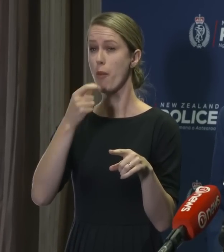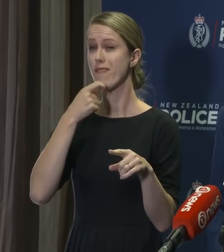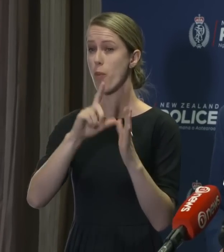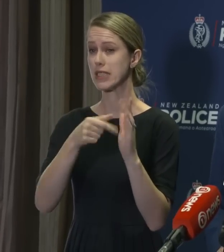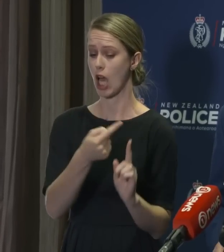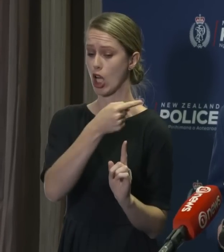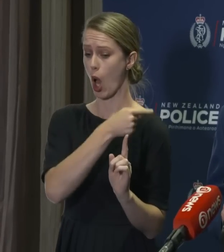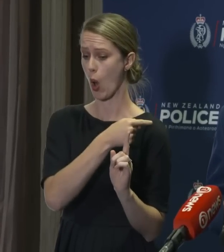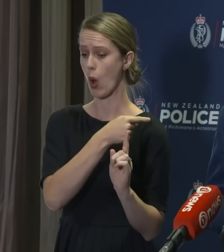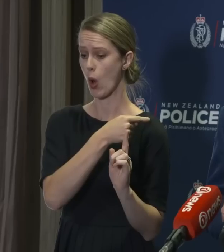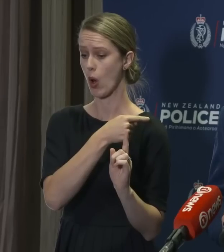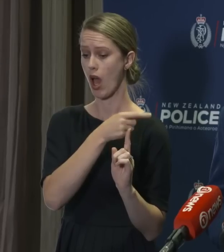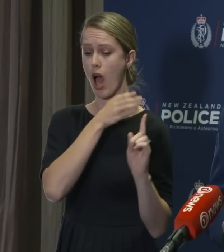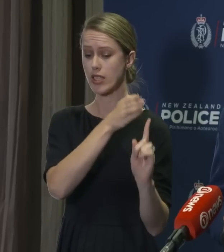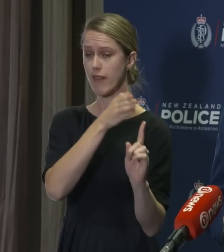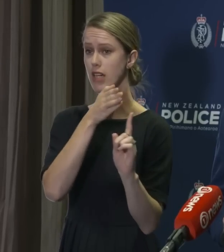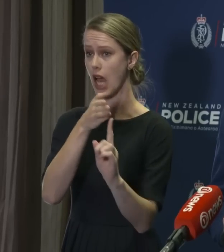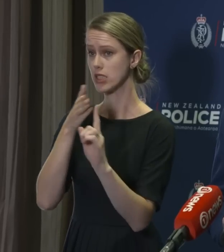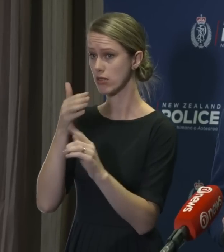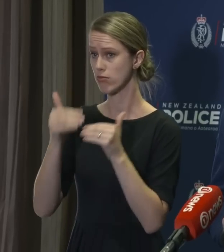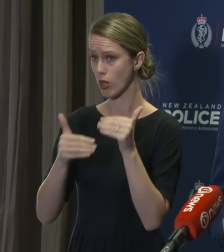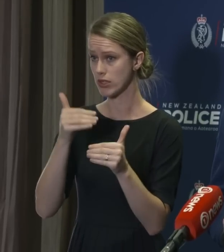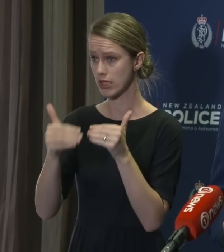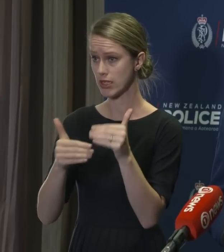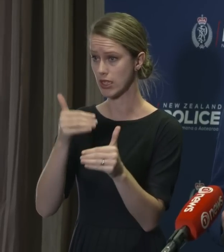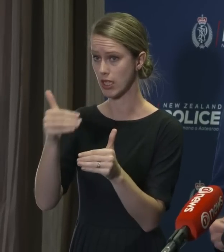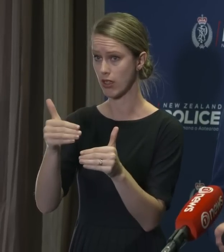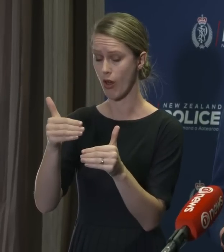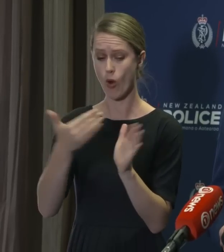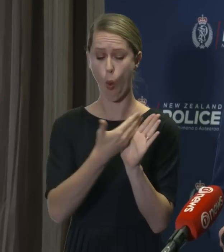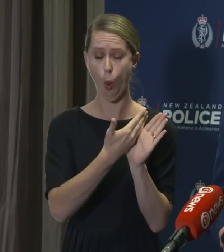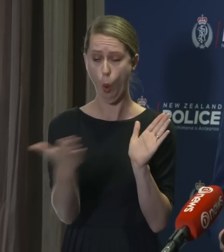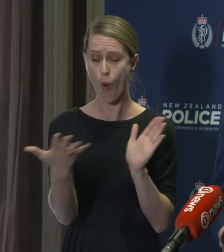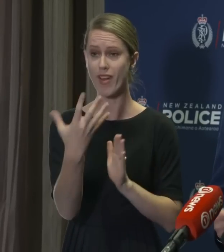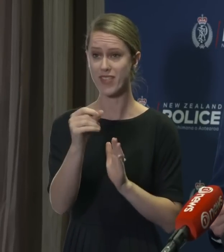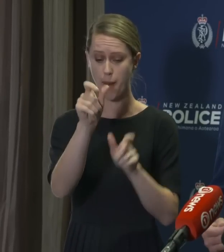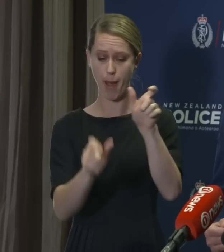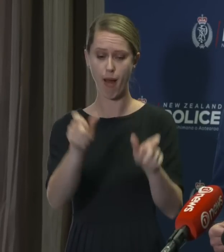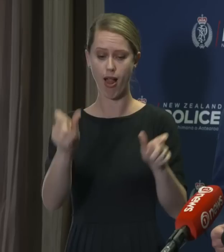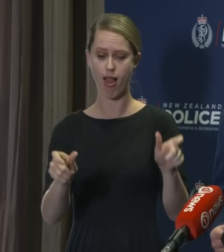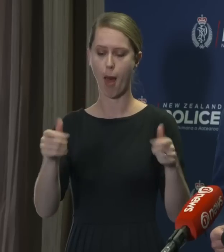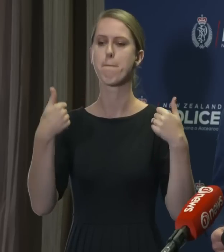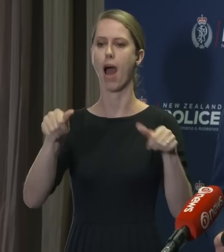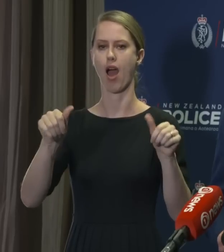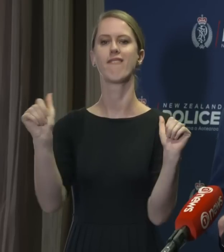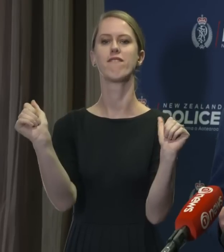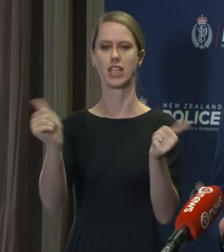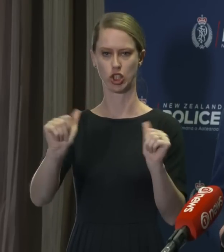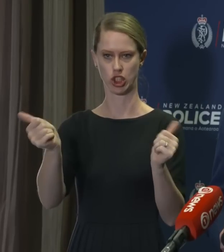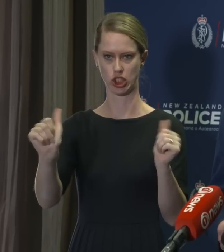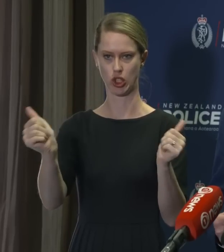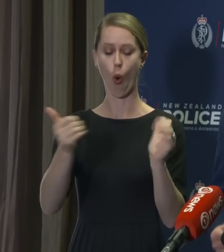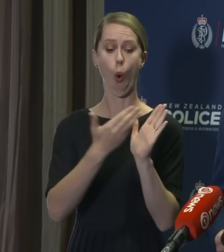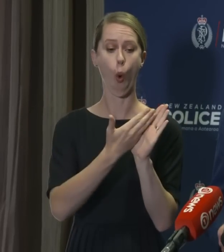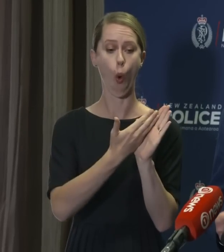ago, the identification process into all 50 victims has been complete and